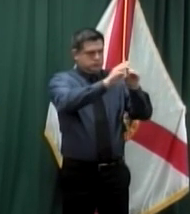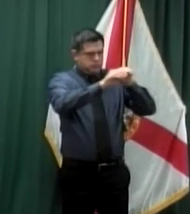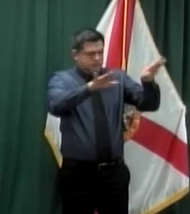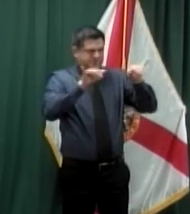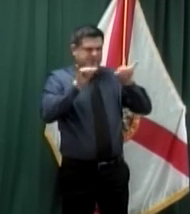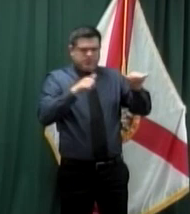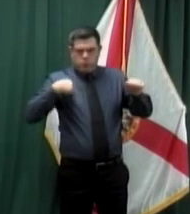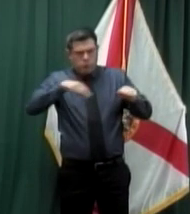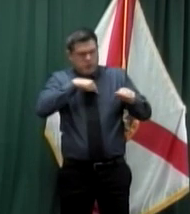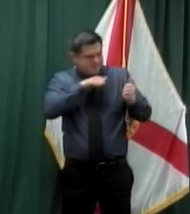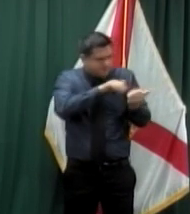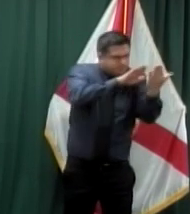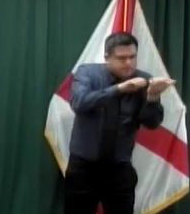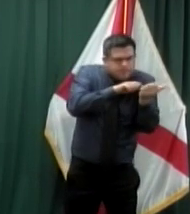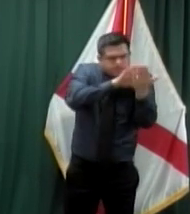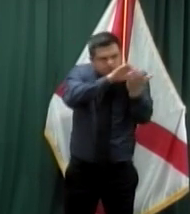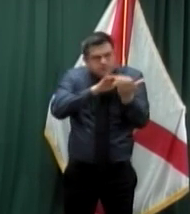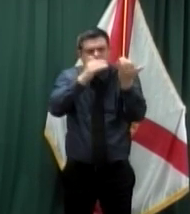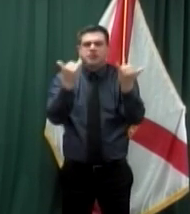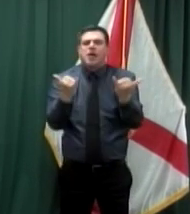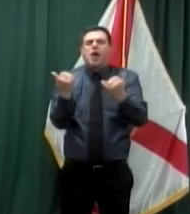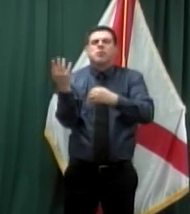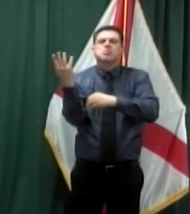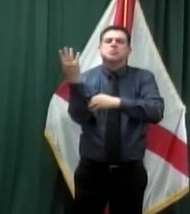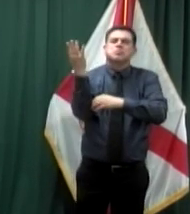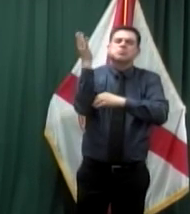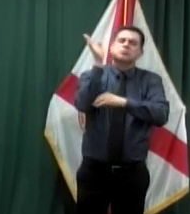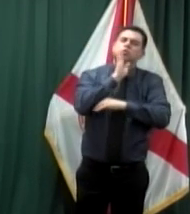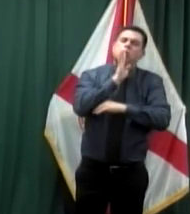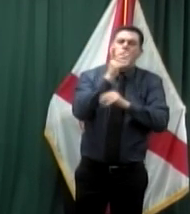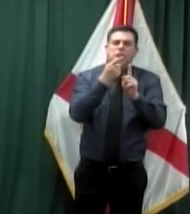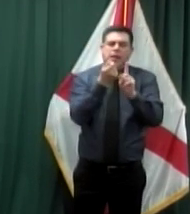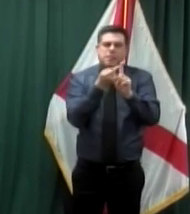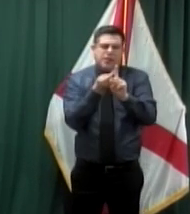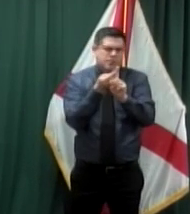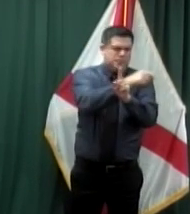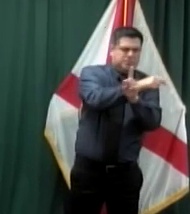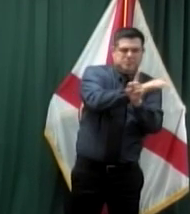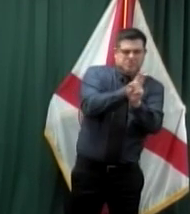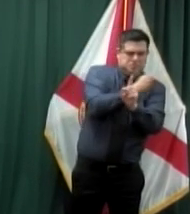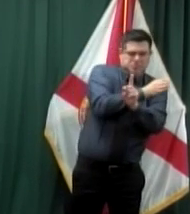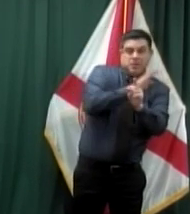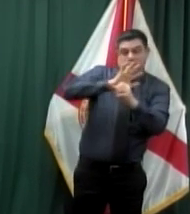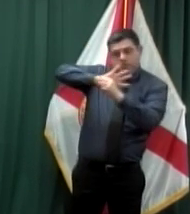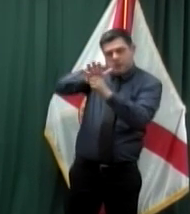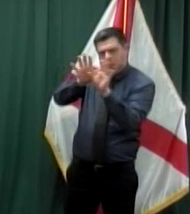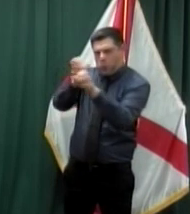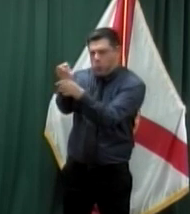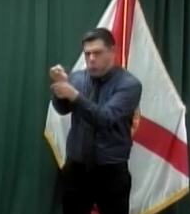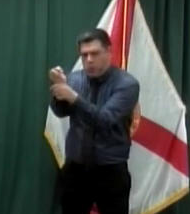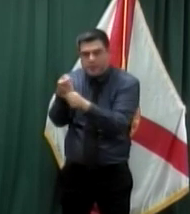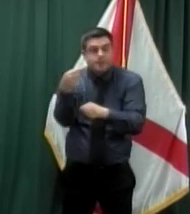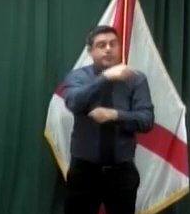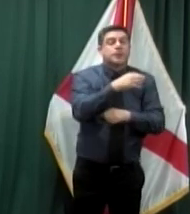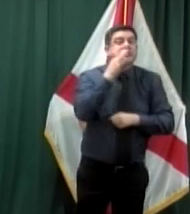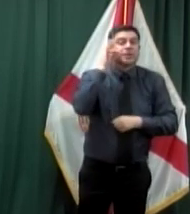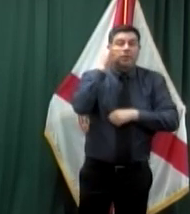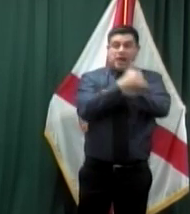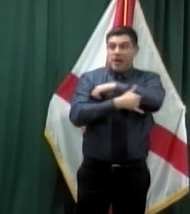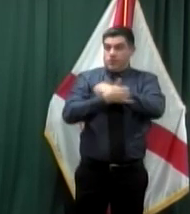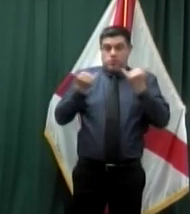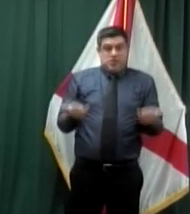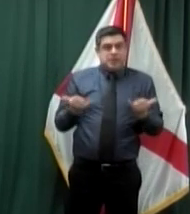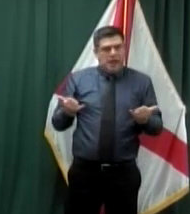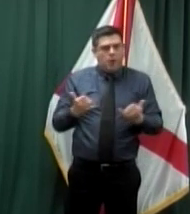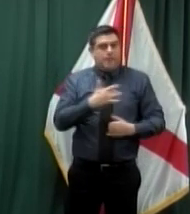issues that we need to deal with within Seminole County. Seminole County is in brush fire season, and yesterday the Seminole